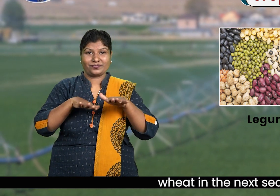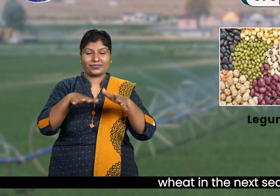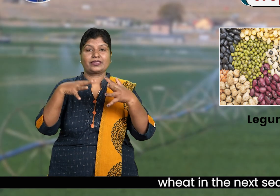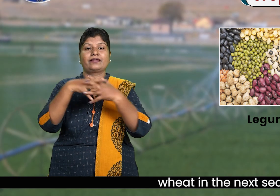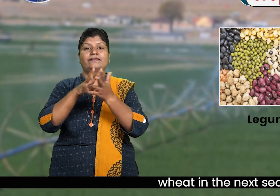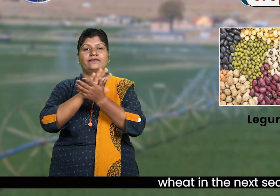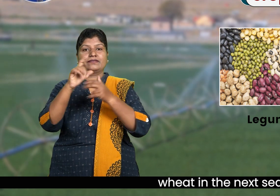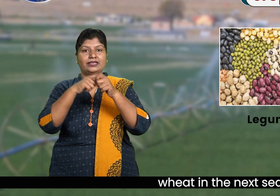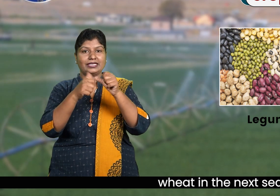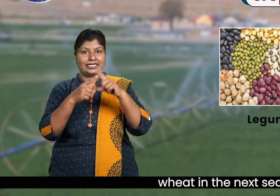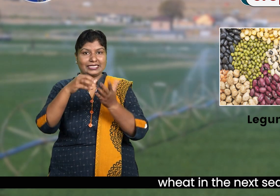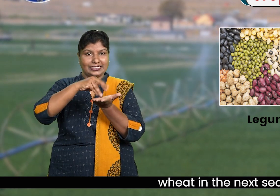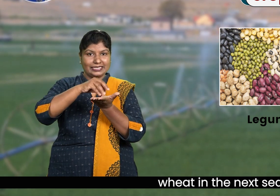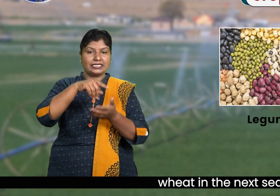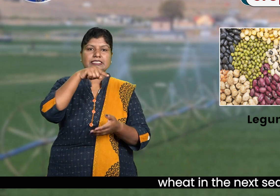in the next season.